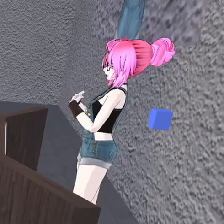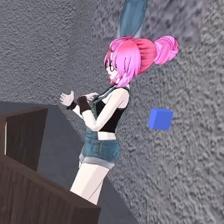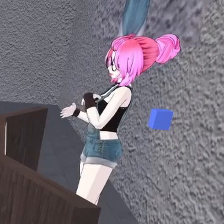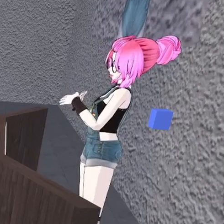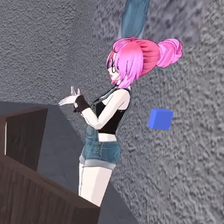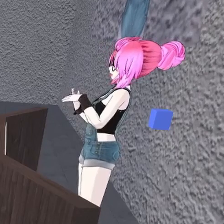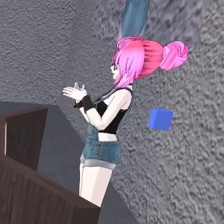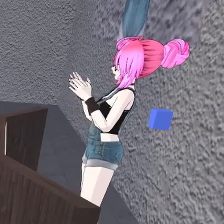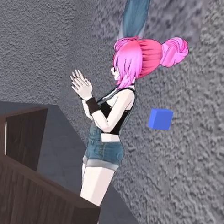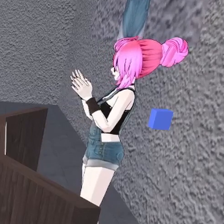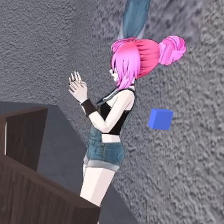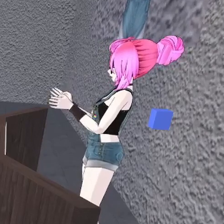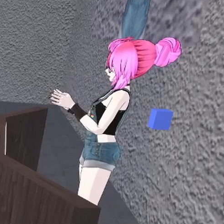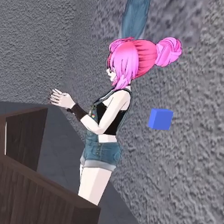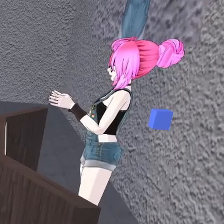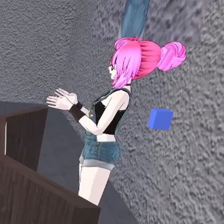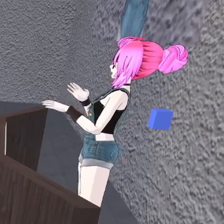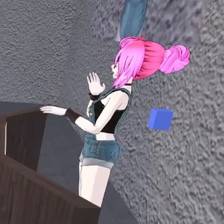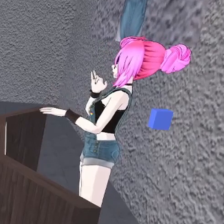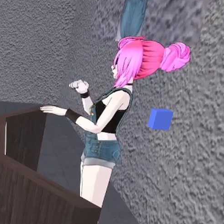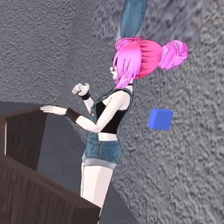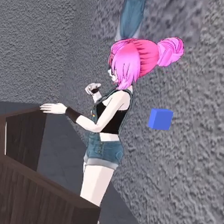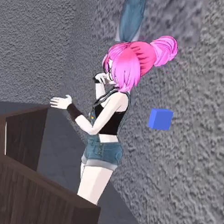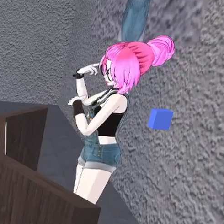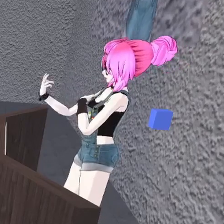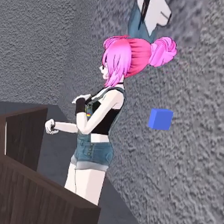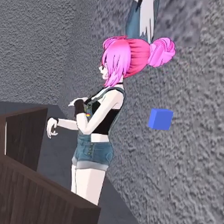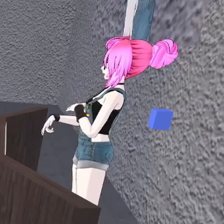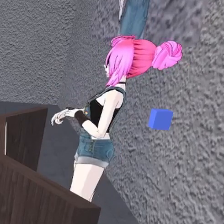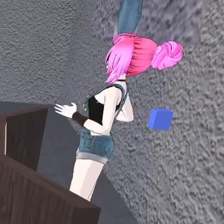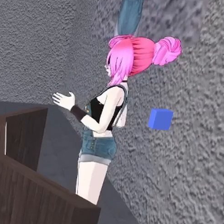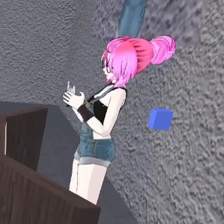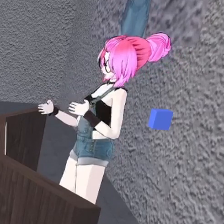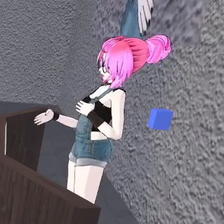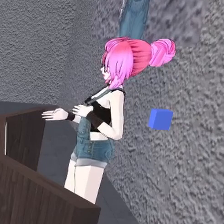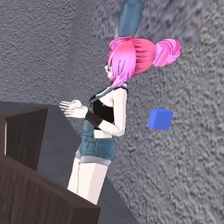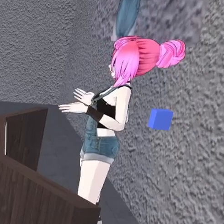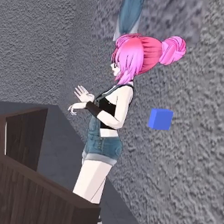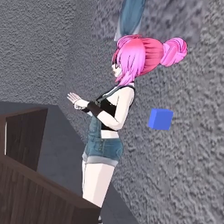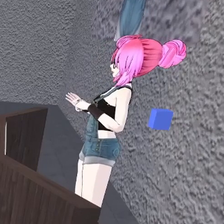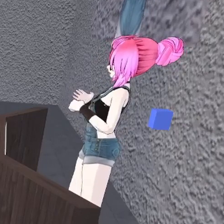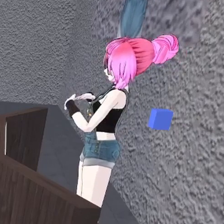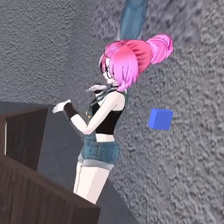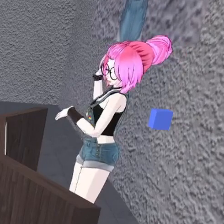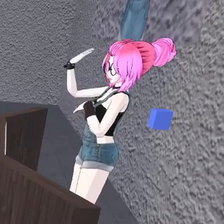again. Yada yada yada. And then once you get those down, no kidding, jump right in. Go into a conversation with somebody who's way better